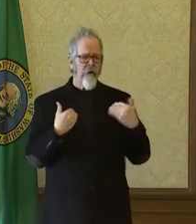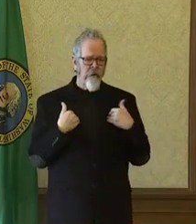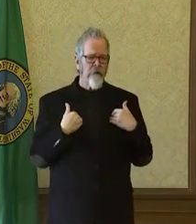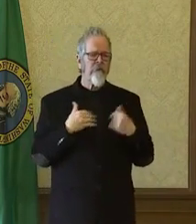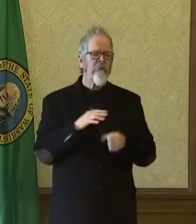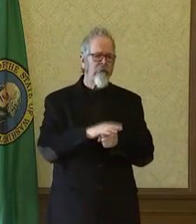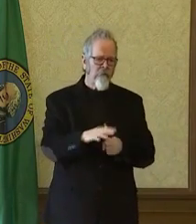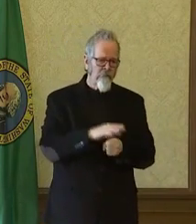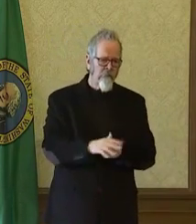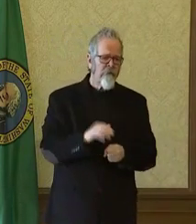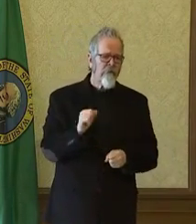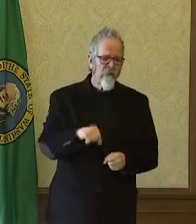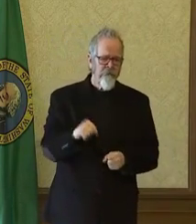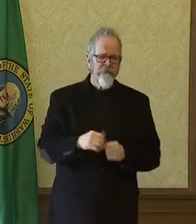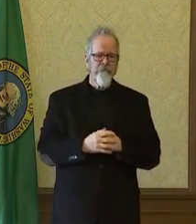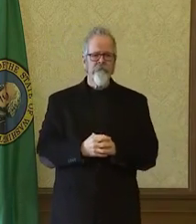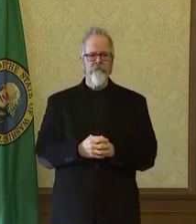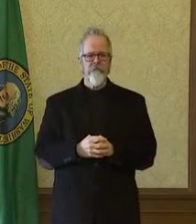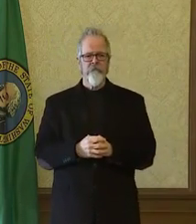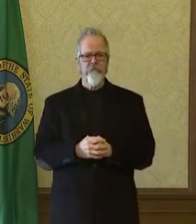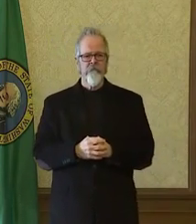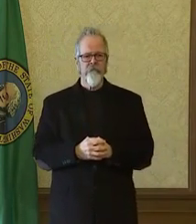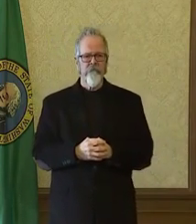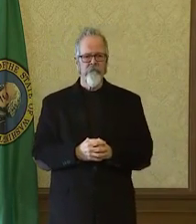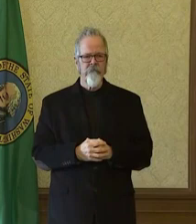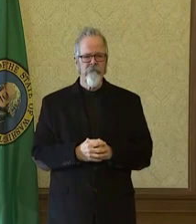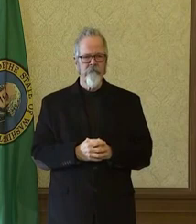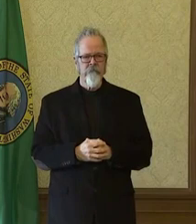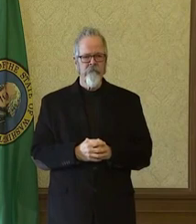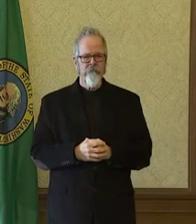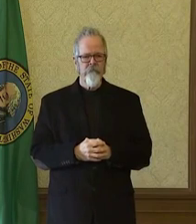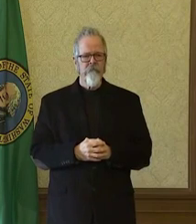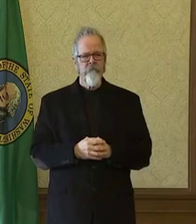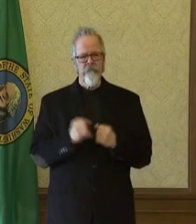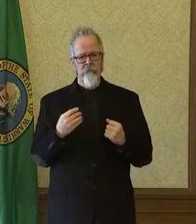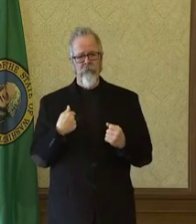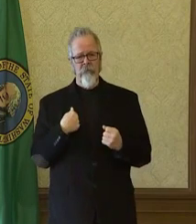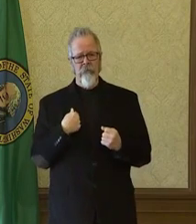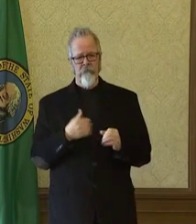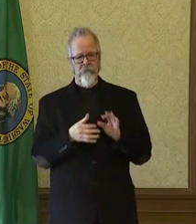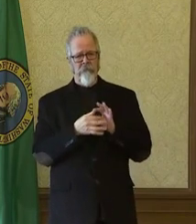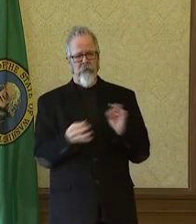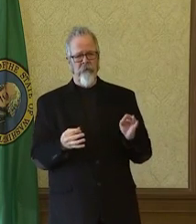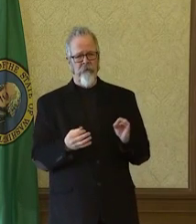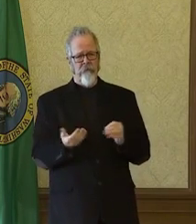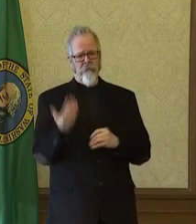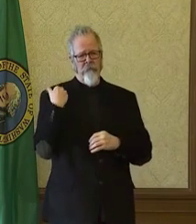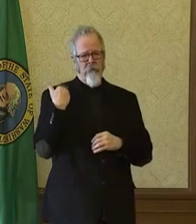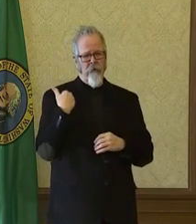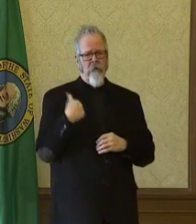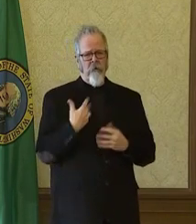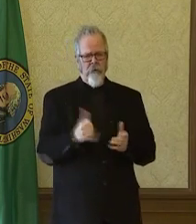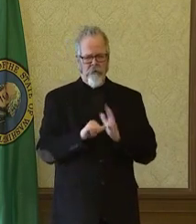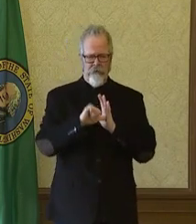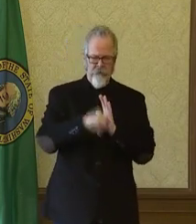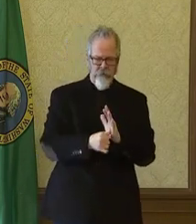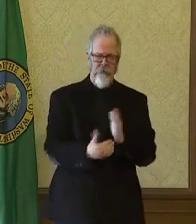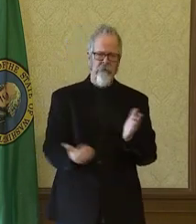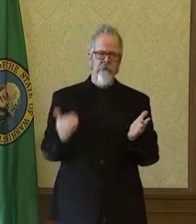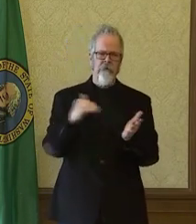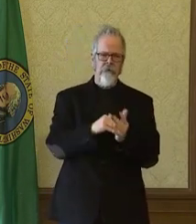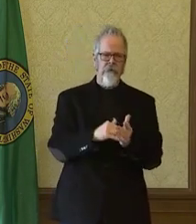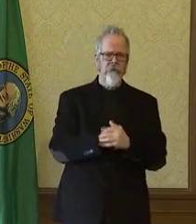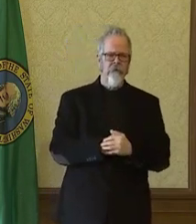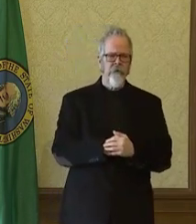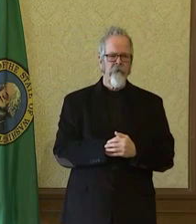is going to be a very human temptation in the next several weeks that if our fatality rate starts